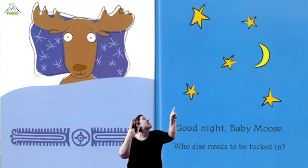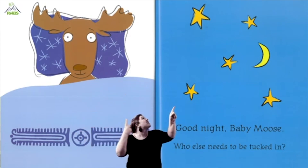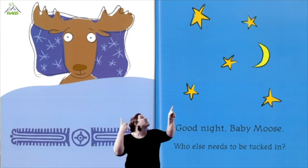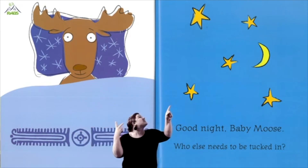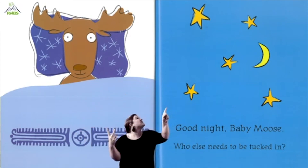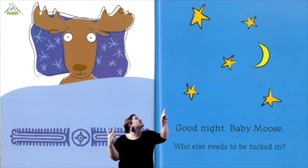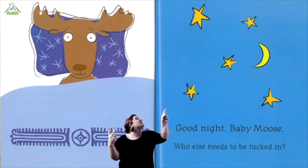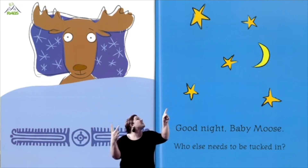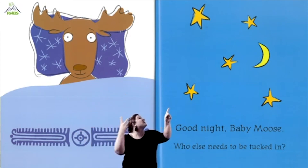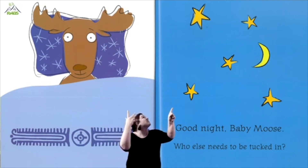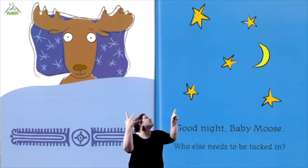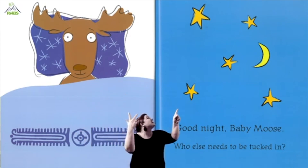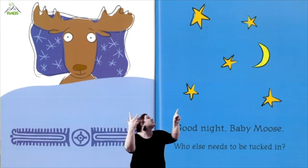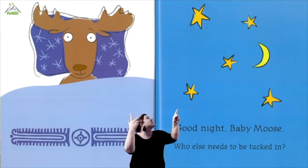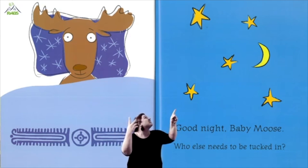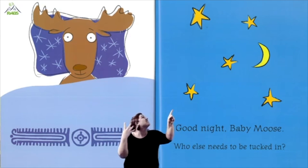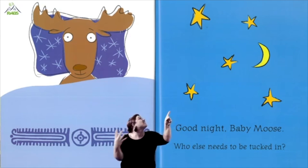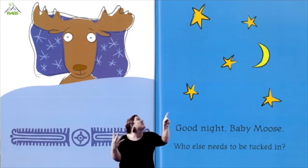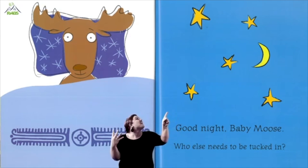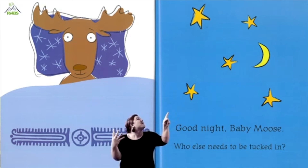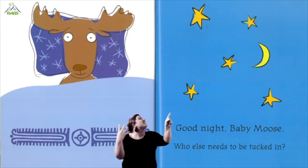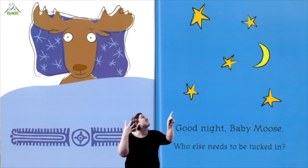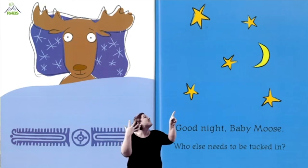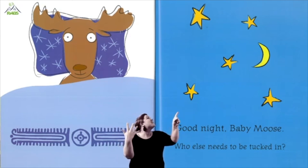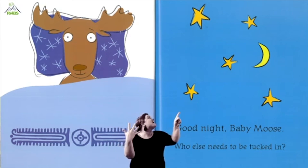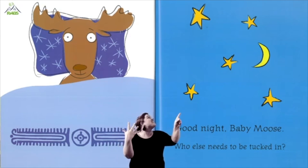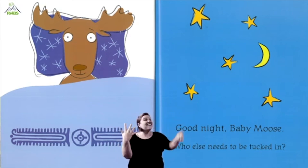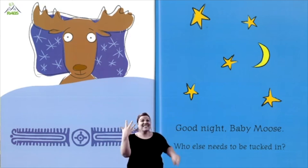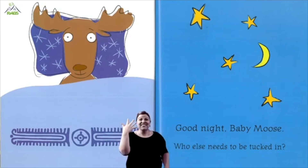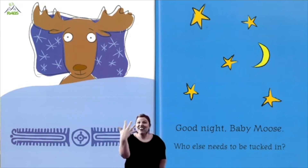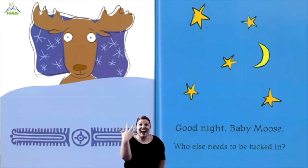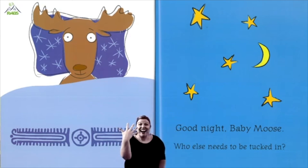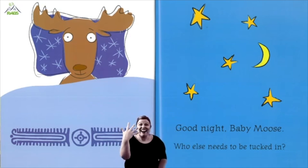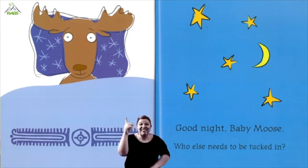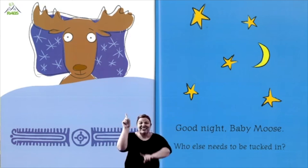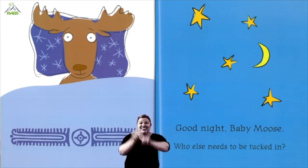Oh, 1, 2, 3, 4, 5 stars.